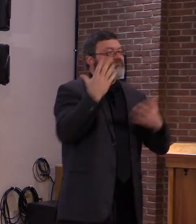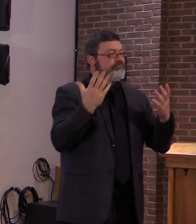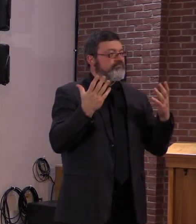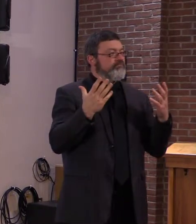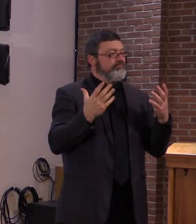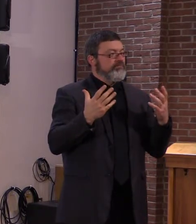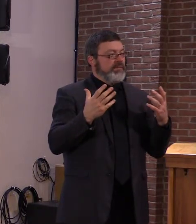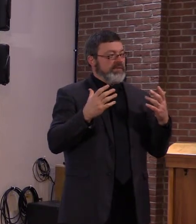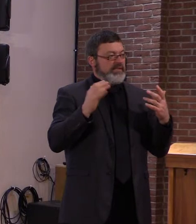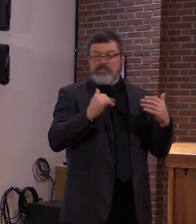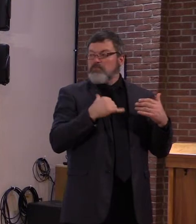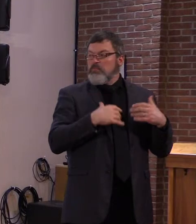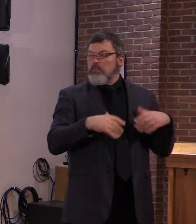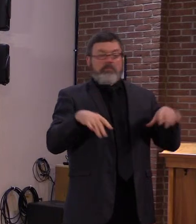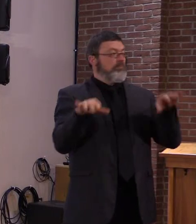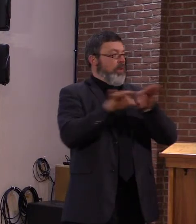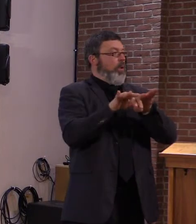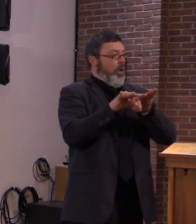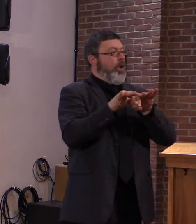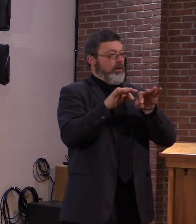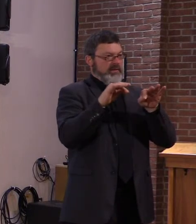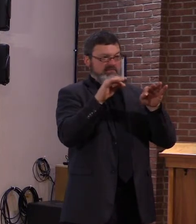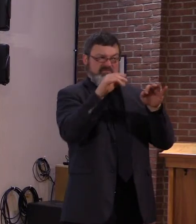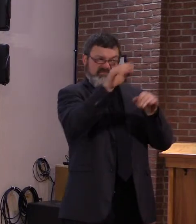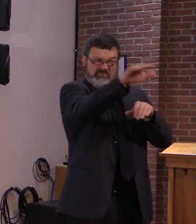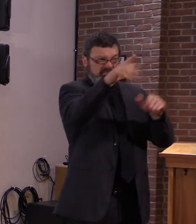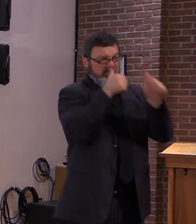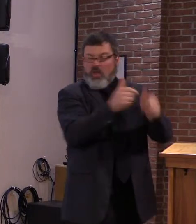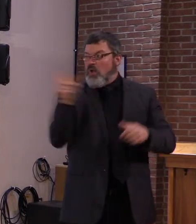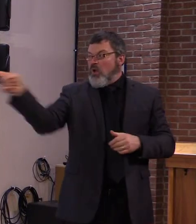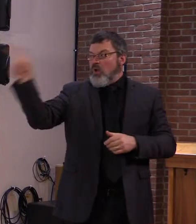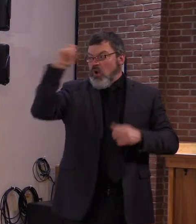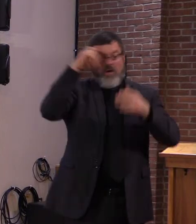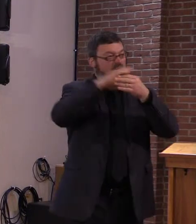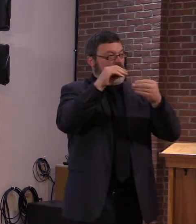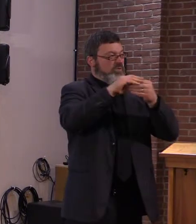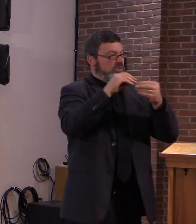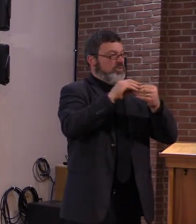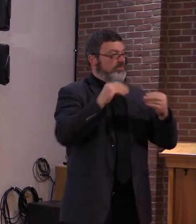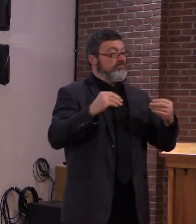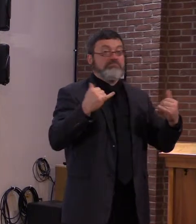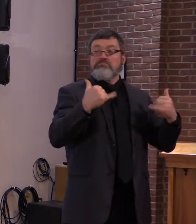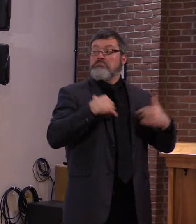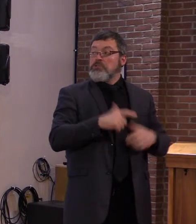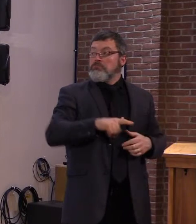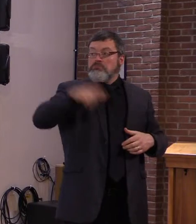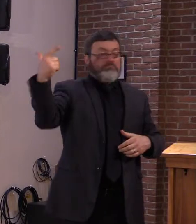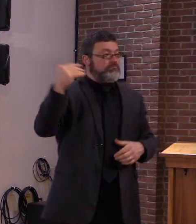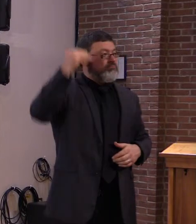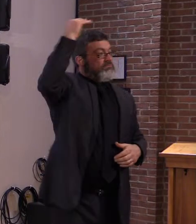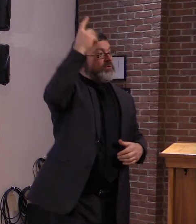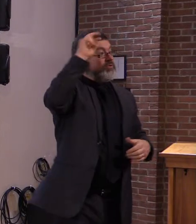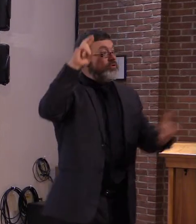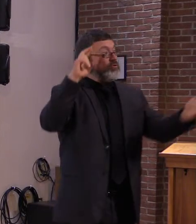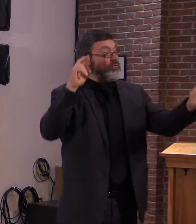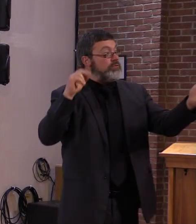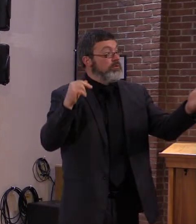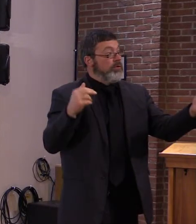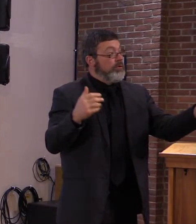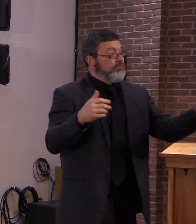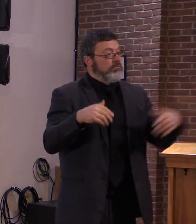staff last week. The preliminary data indicate approximately 9,389 tests were administered, and the